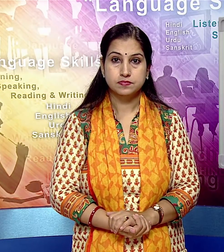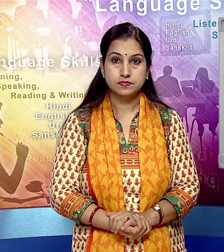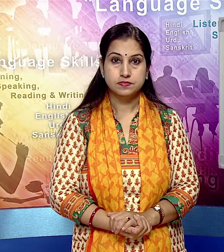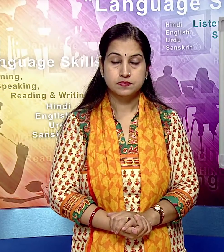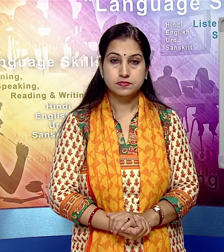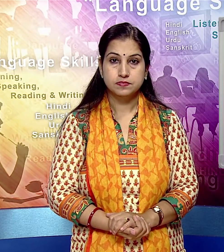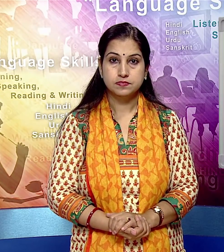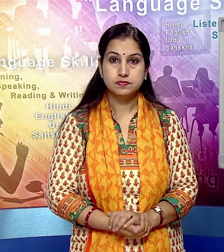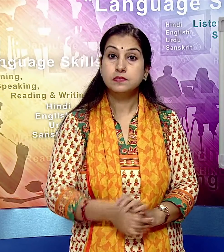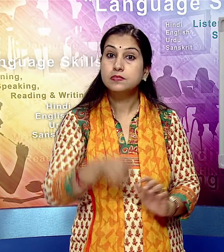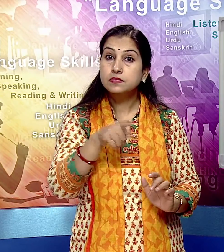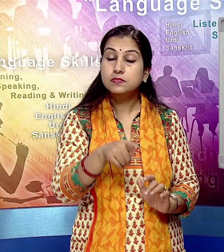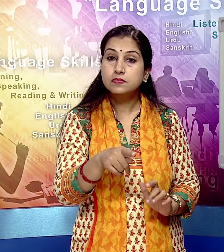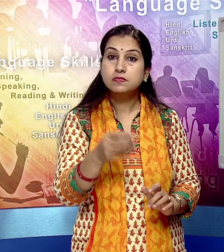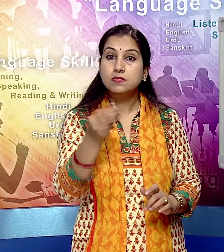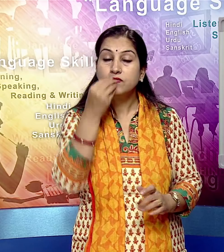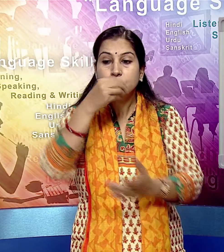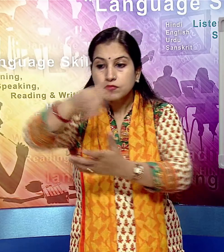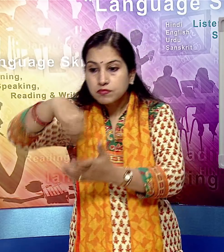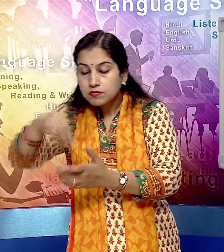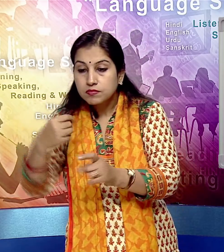make proper selection and preparation of foods,